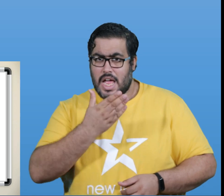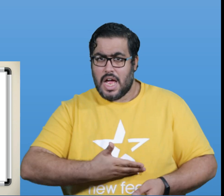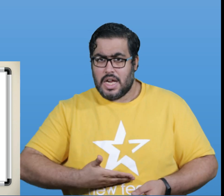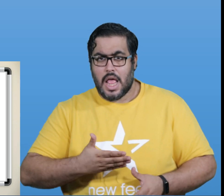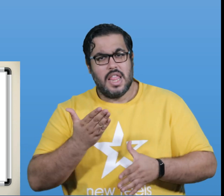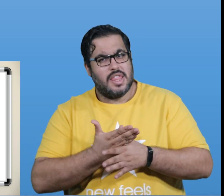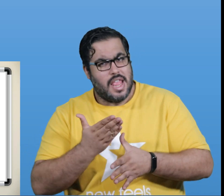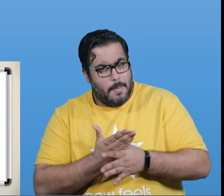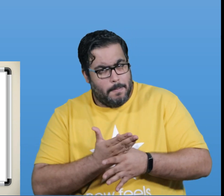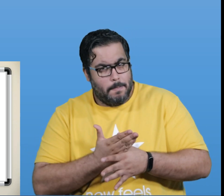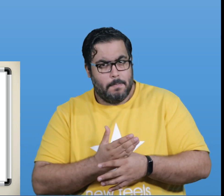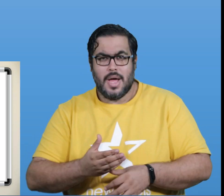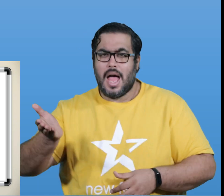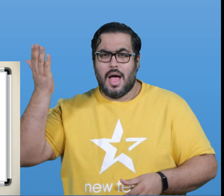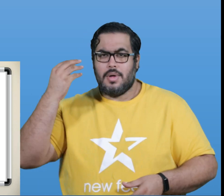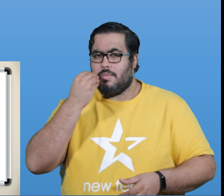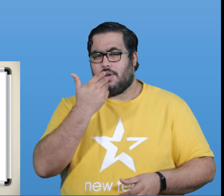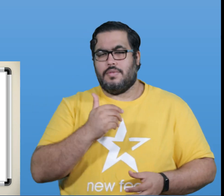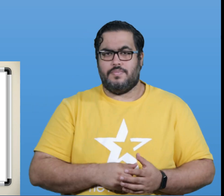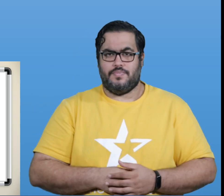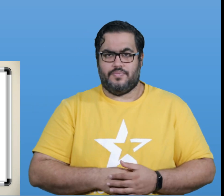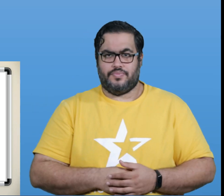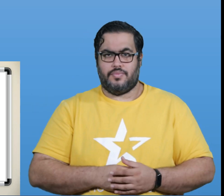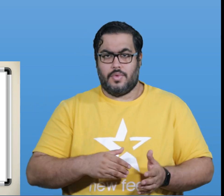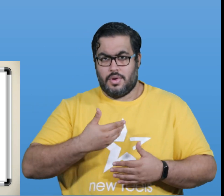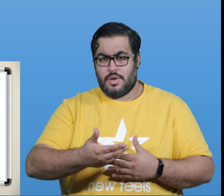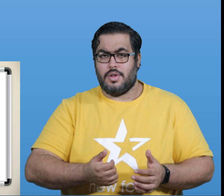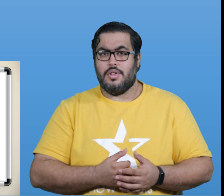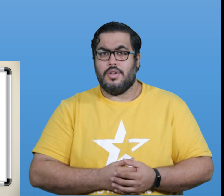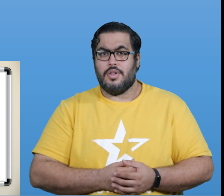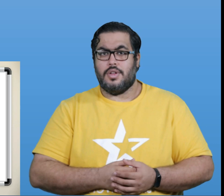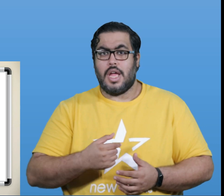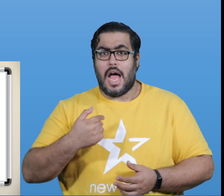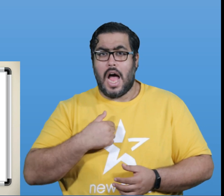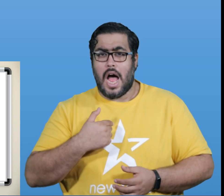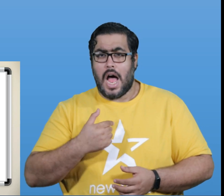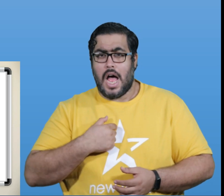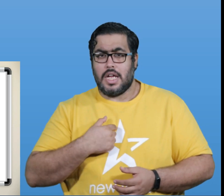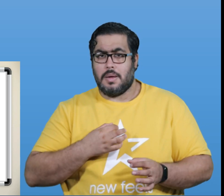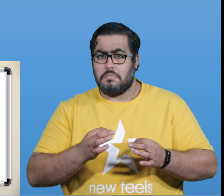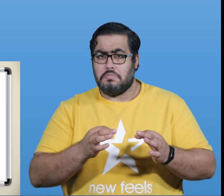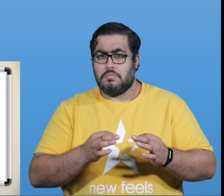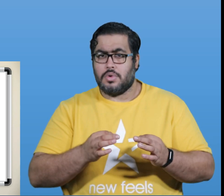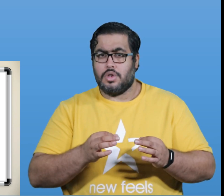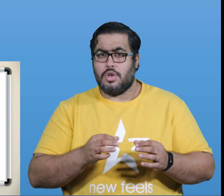for several days. Question number 3. I blanked dinner before I went to bed. So I went to